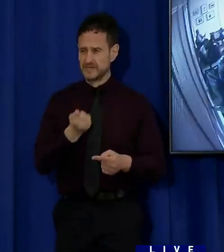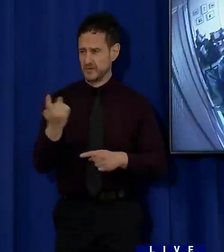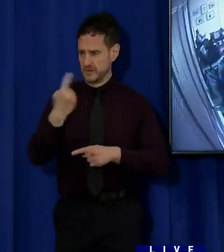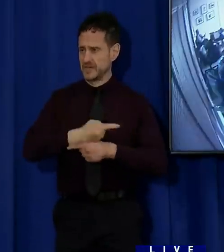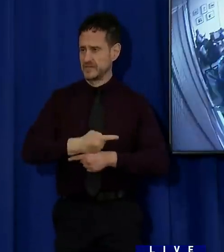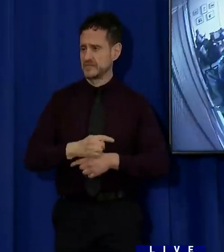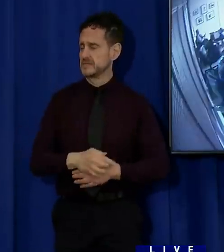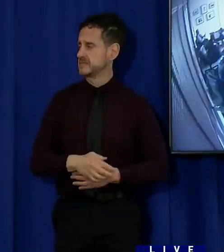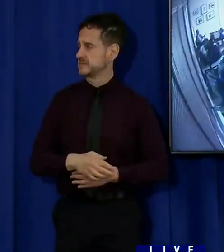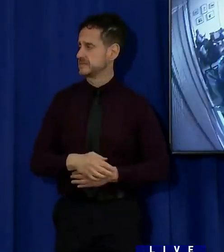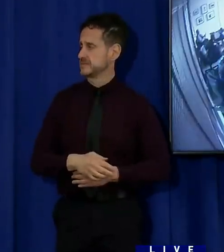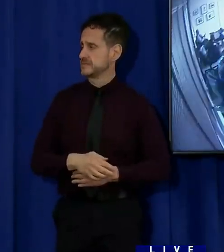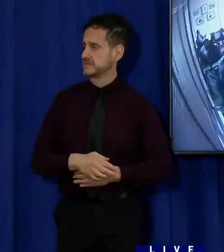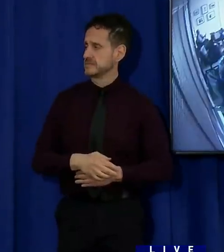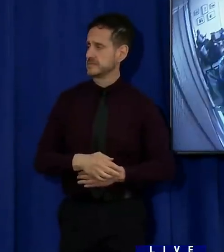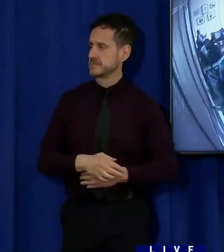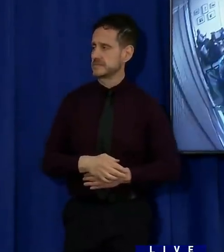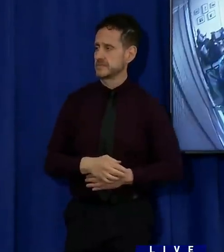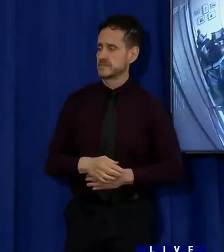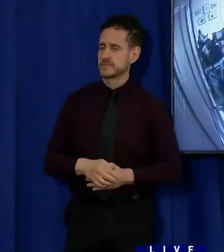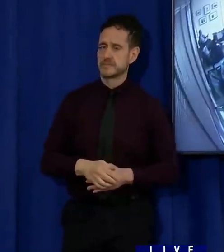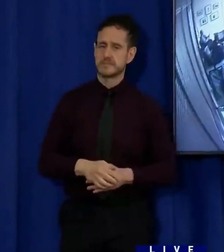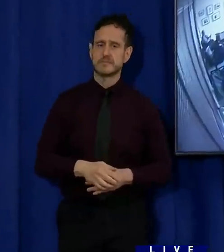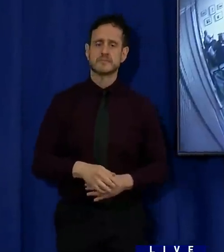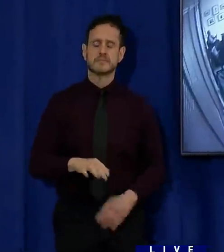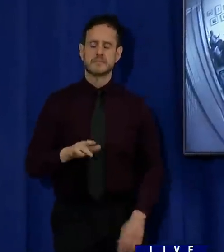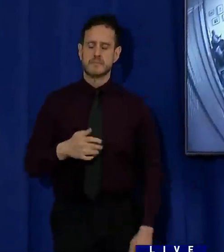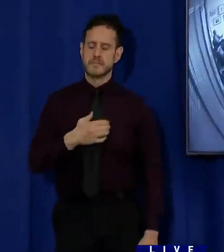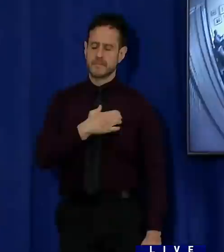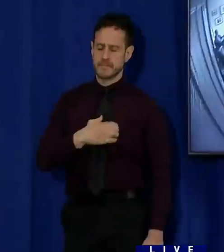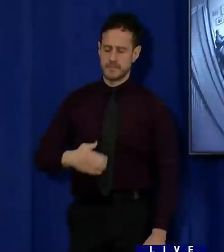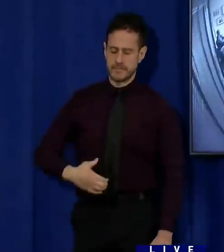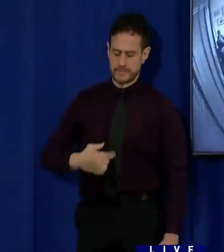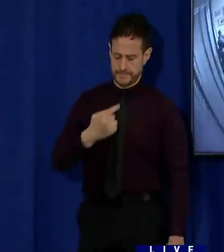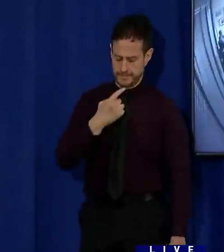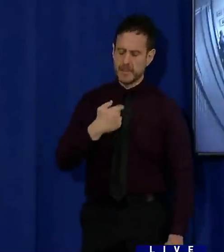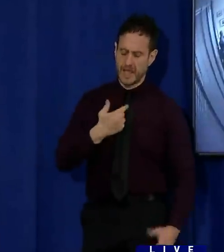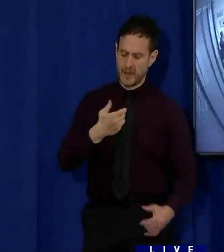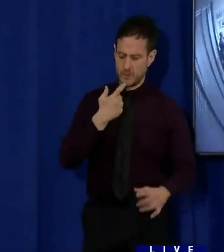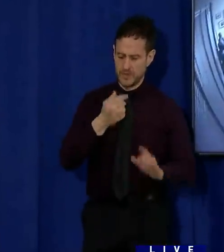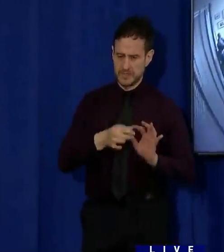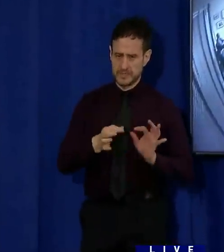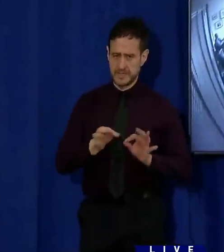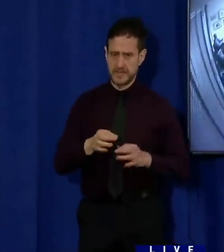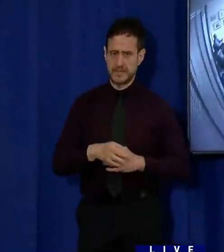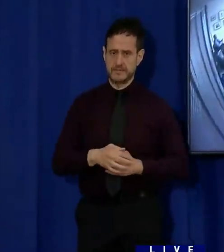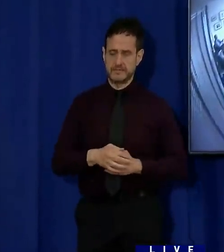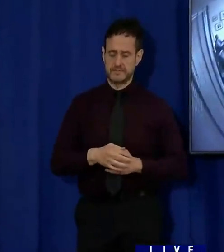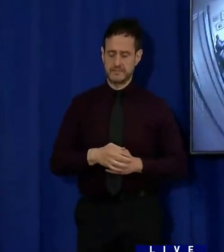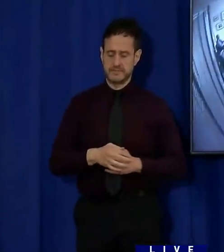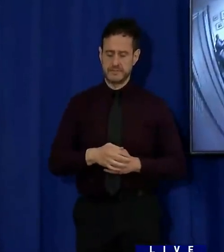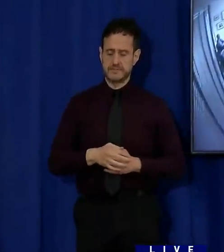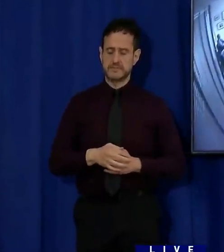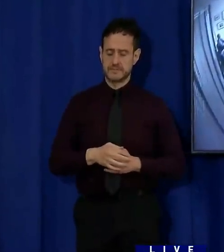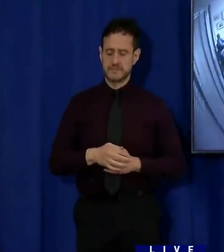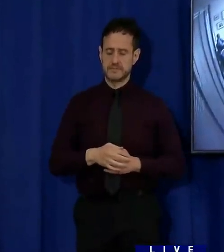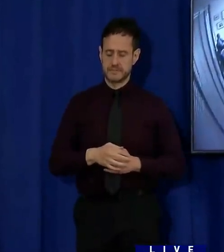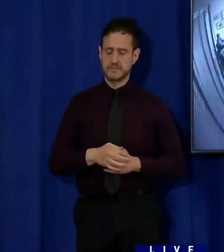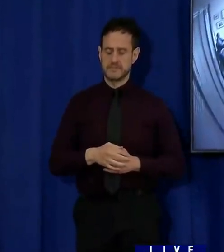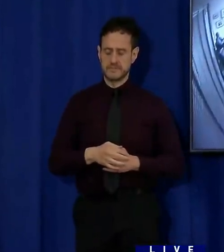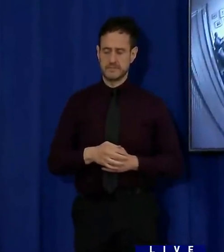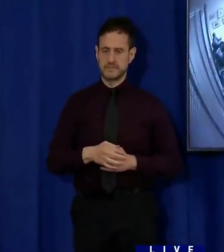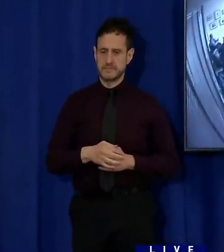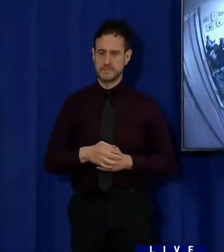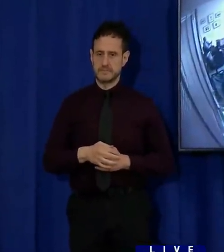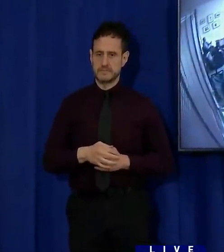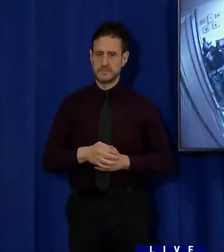Congressman. Mayor, let me just say, I didn't want to share this with, because it's kind